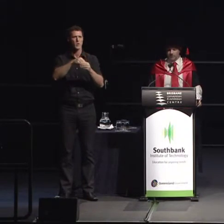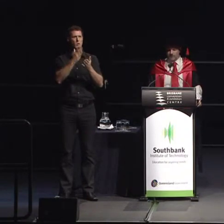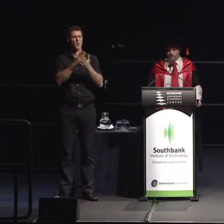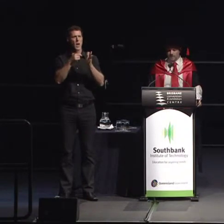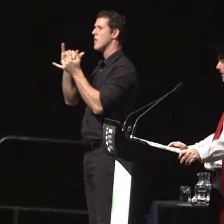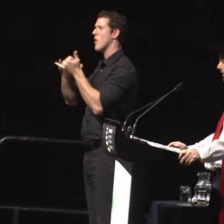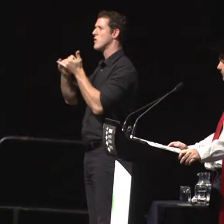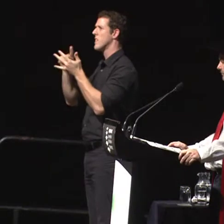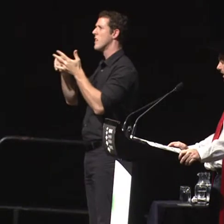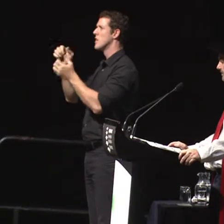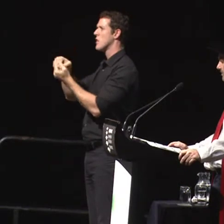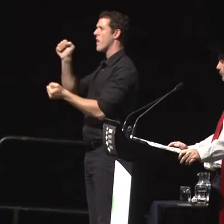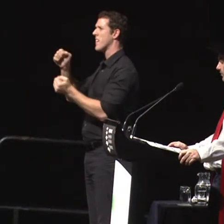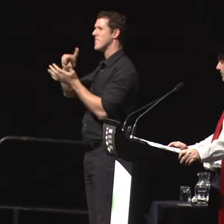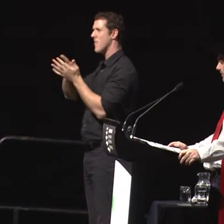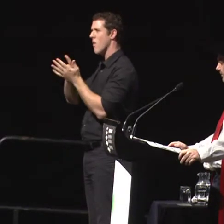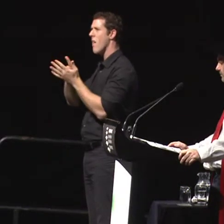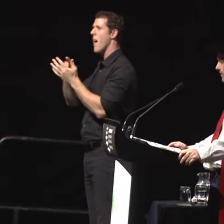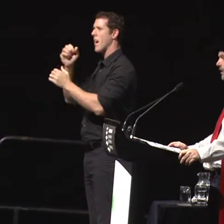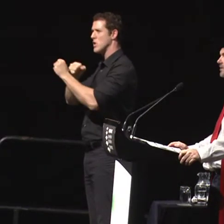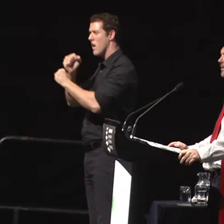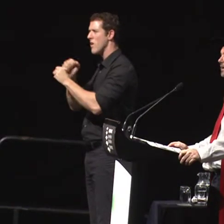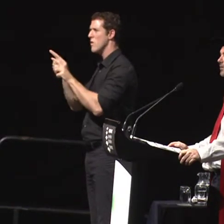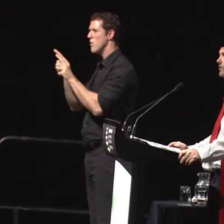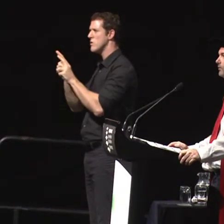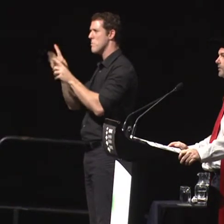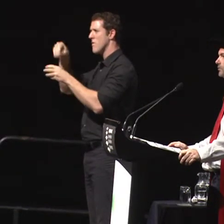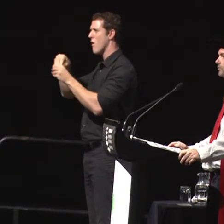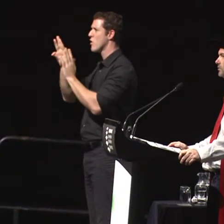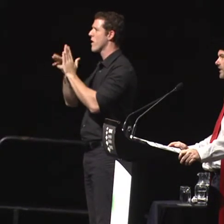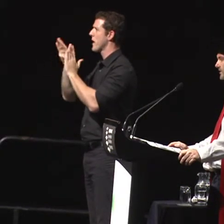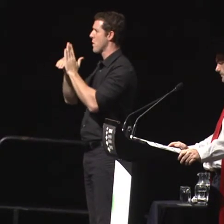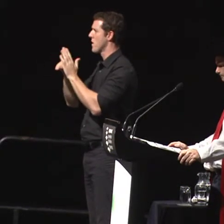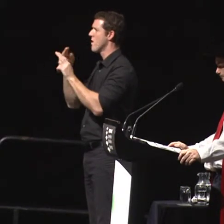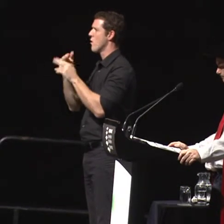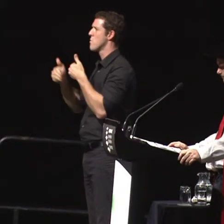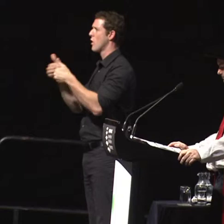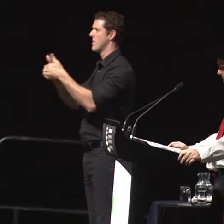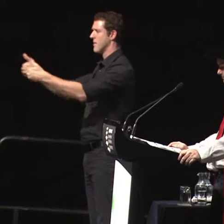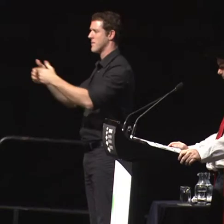teaching team in revising the programme curriculum as part of a reaccreditation process.